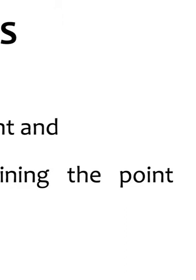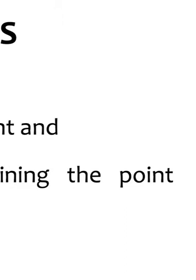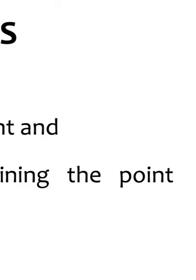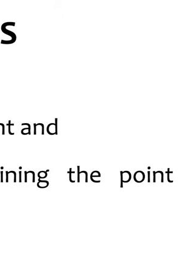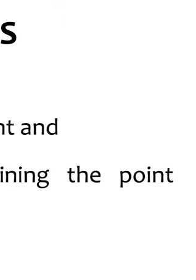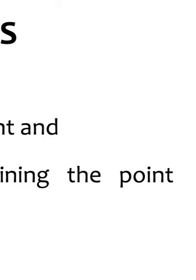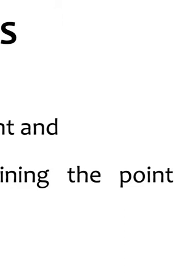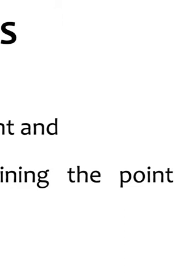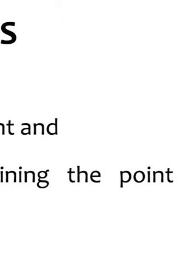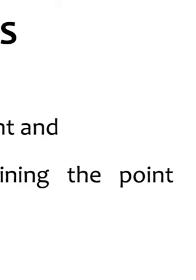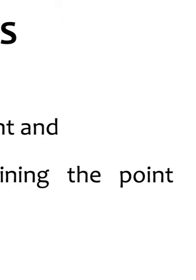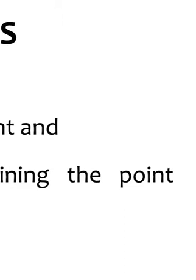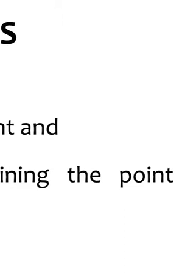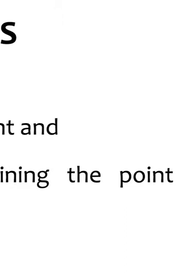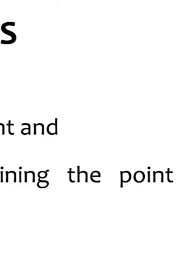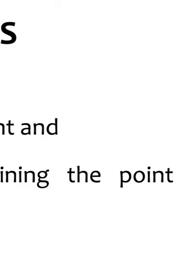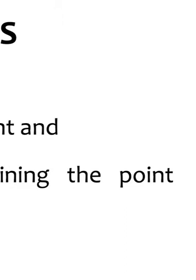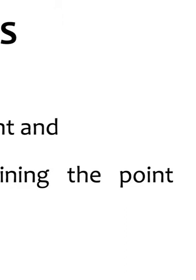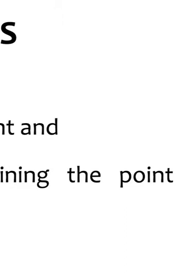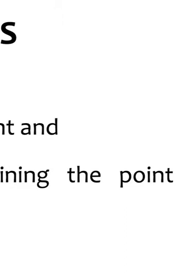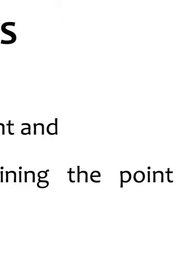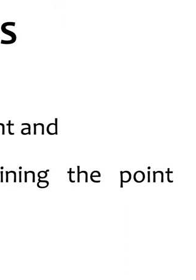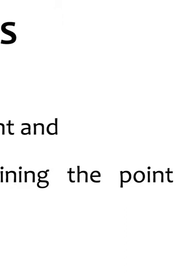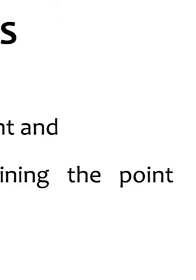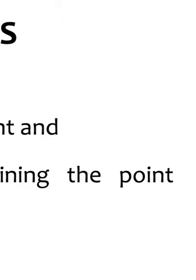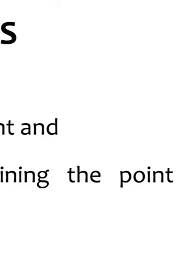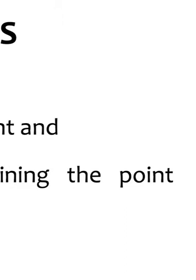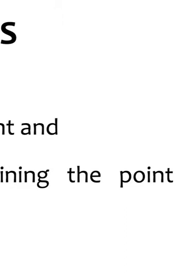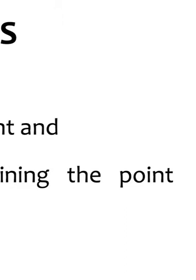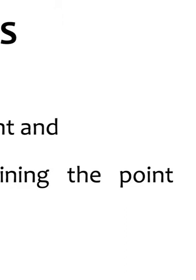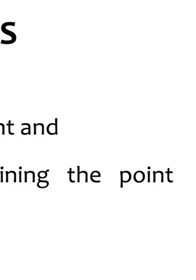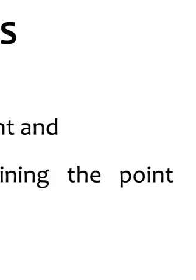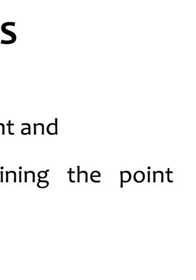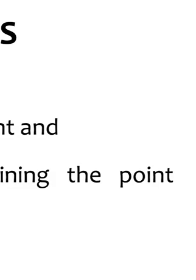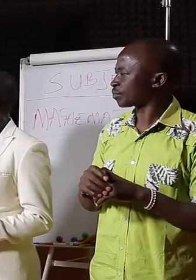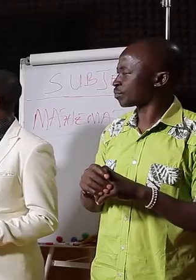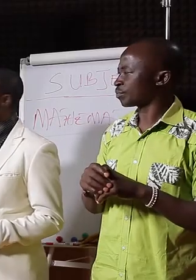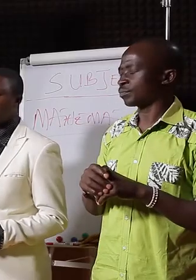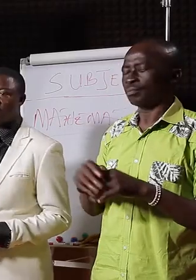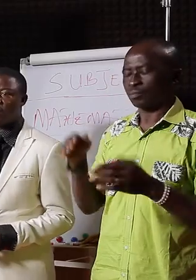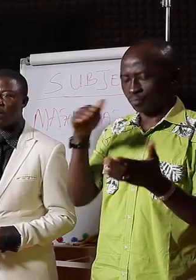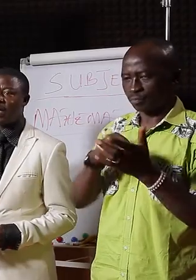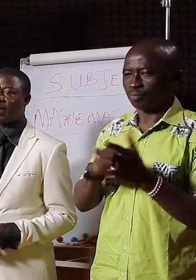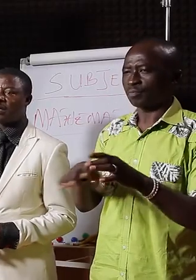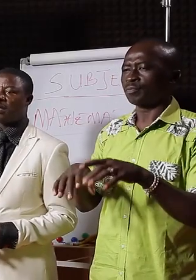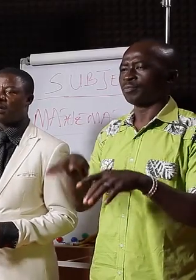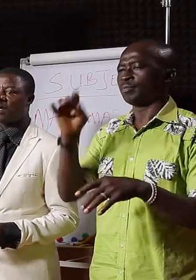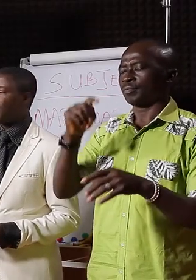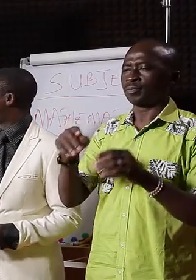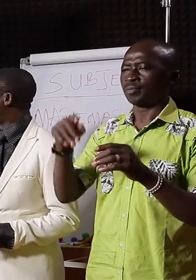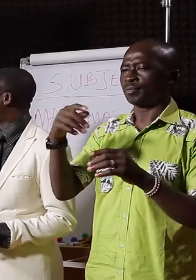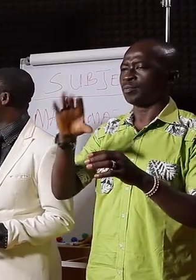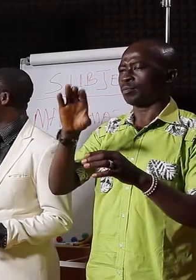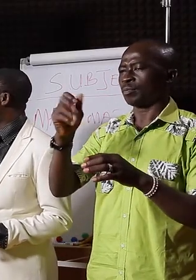4, and point B, 1, 2. The question again, find the coordinate of